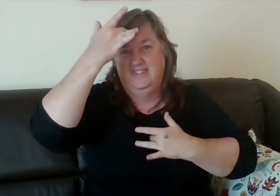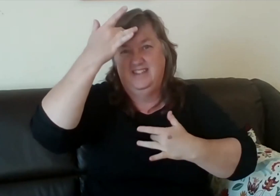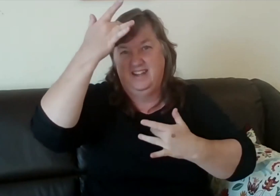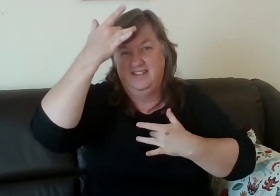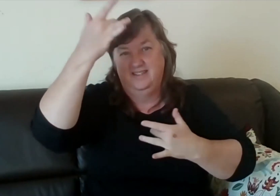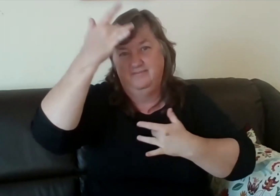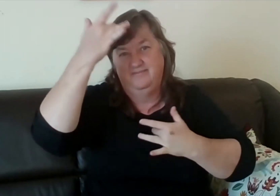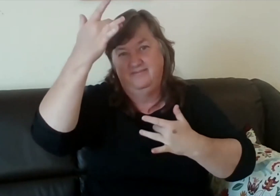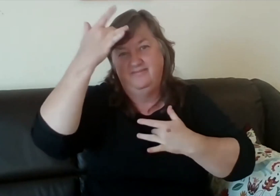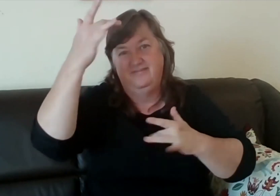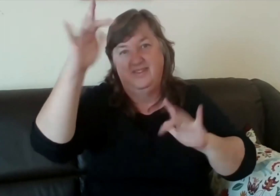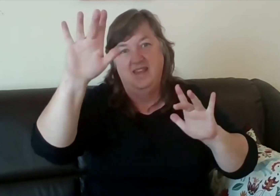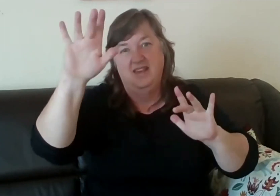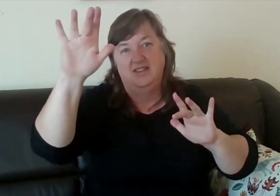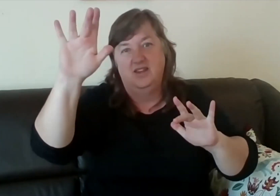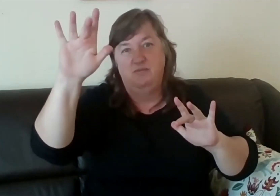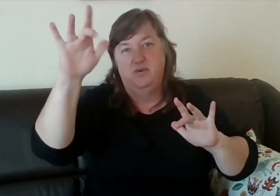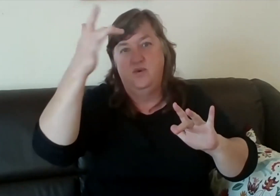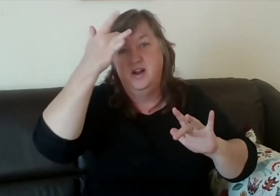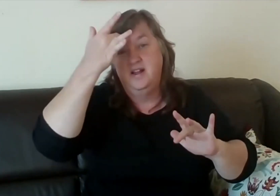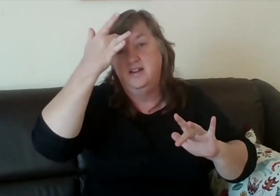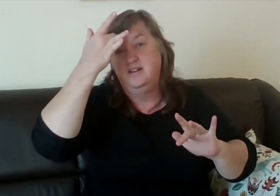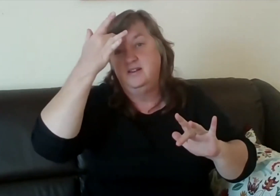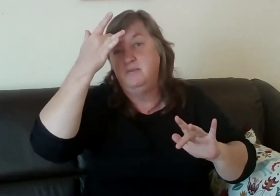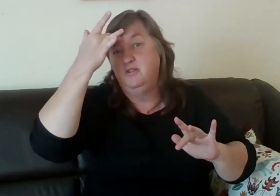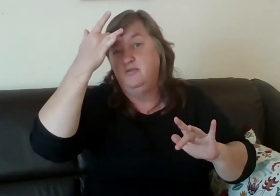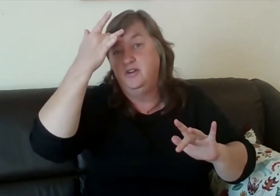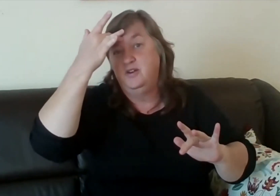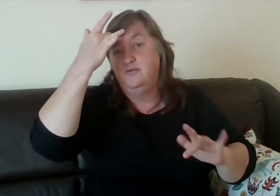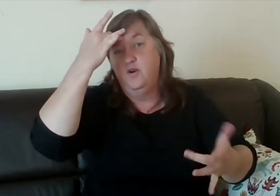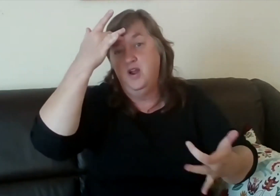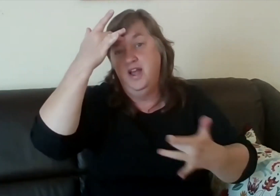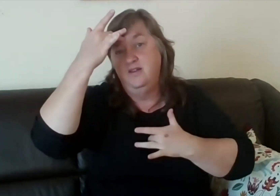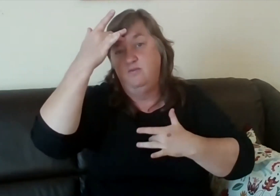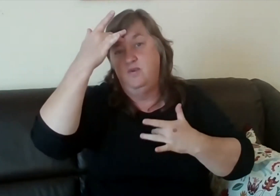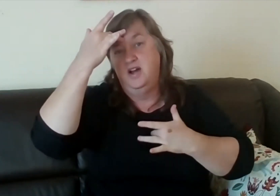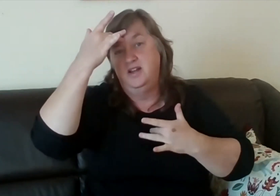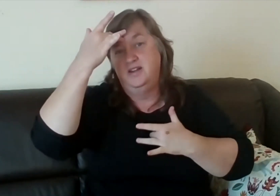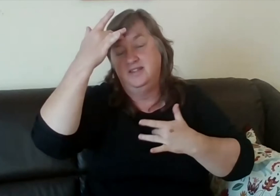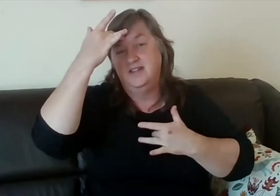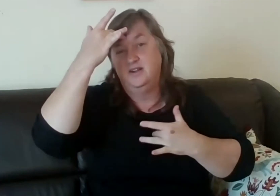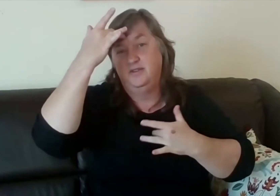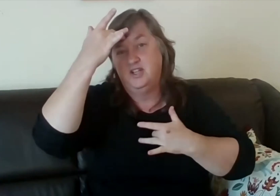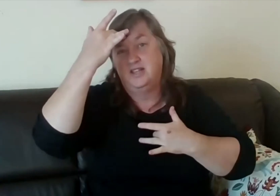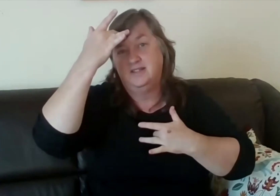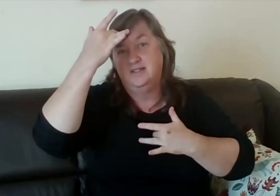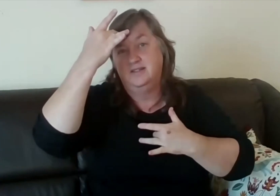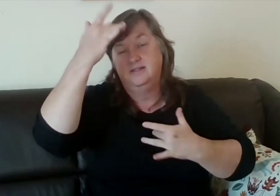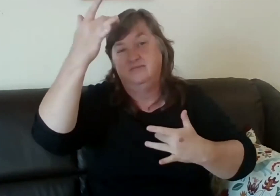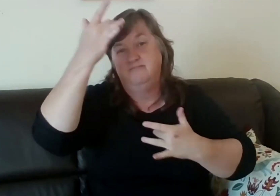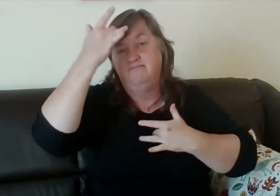Sick. So you put 1 middle finger on your forehead, 1 in the center of your chest.